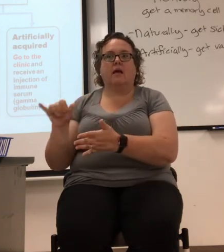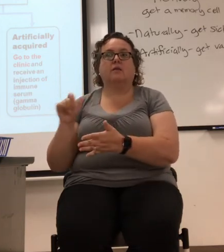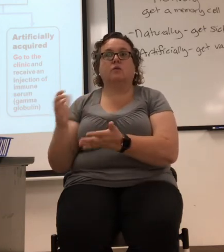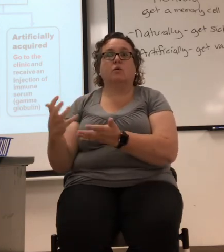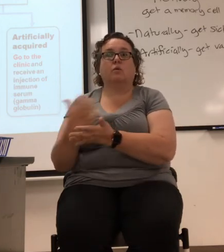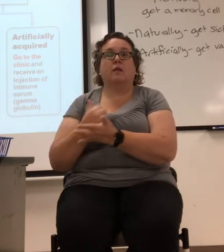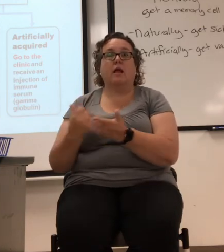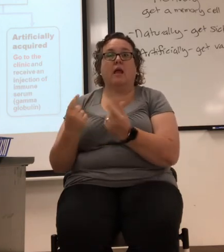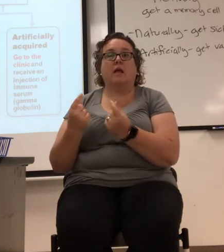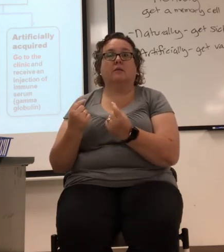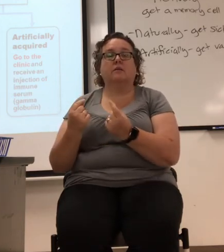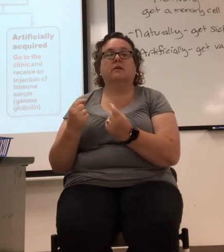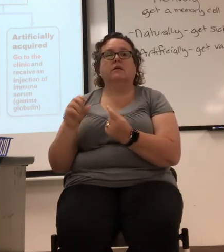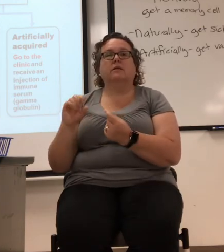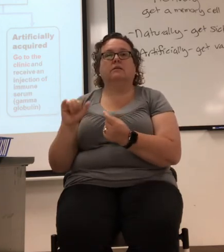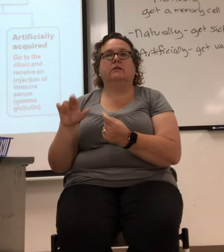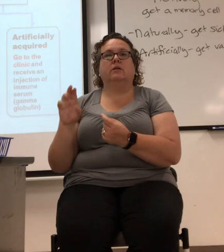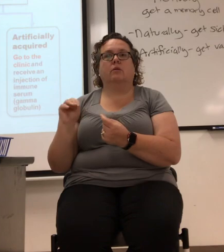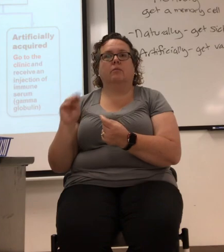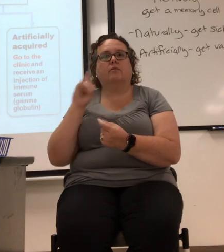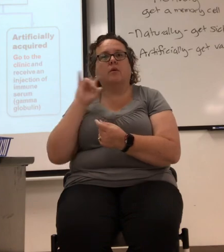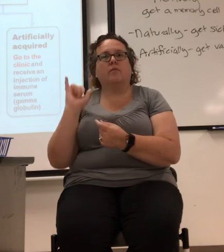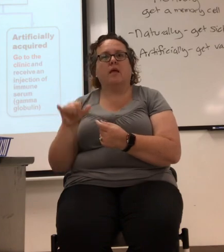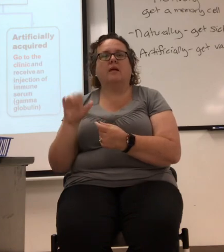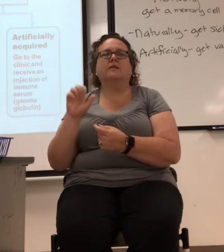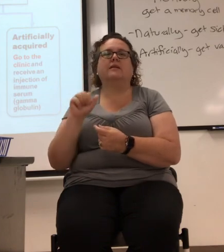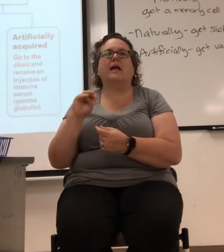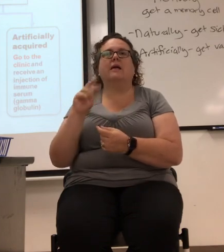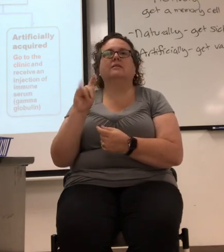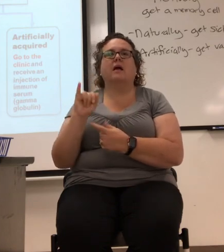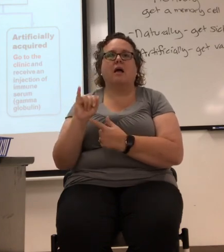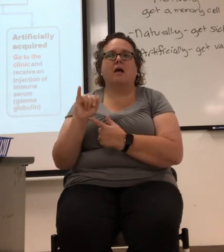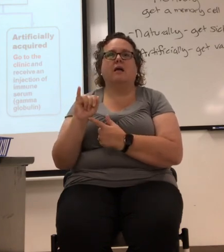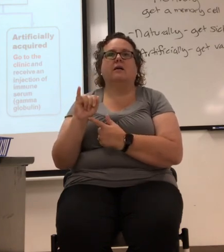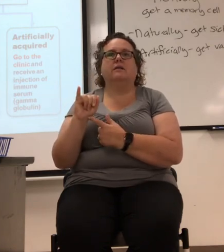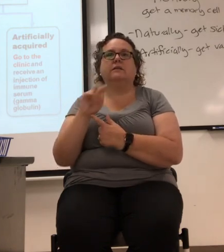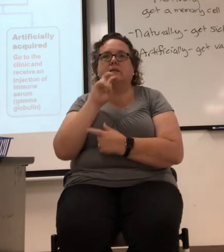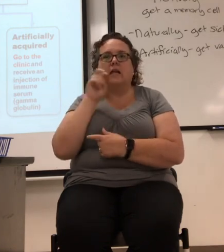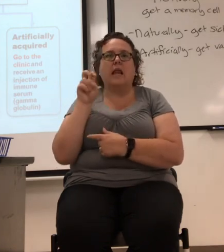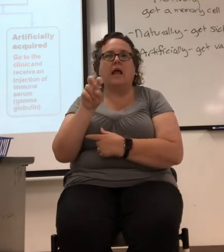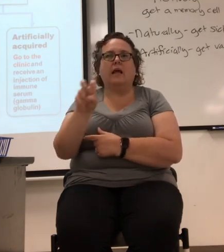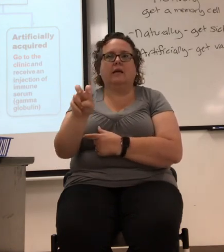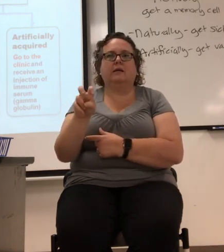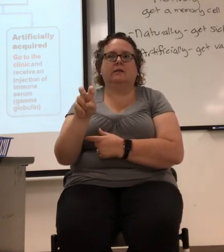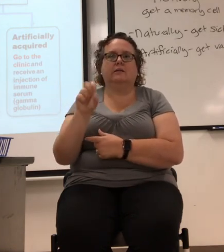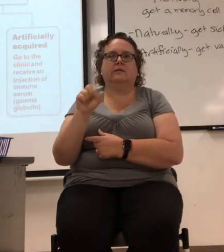sera from that animal, call it anti-snake sera.